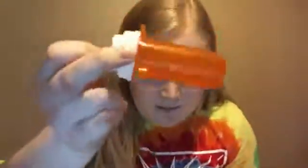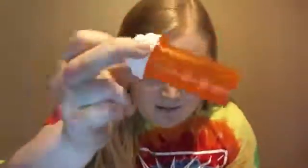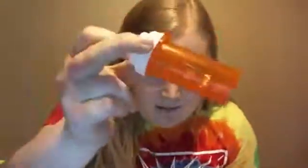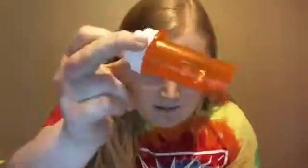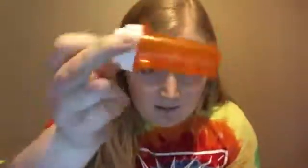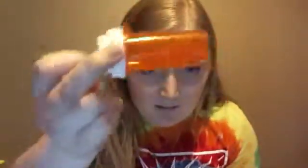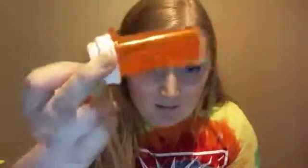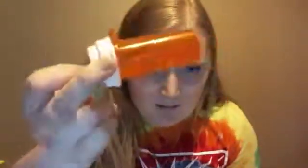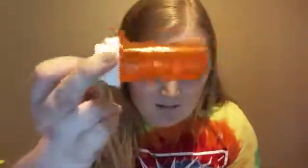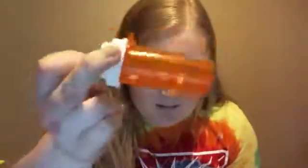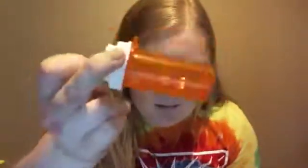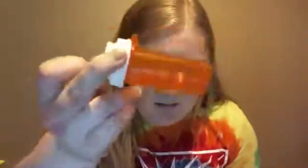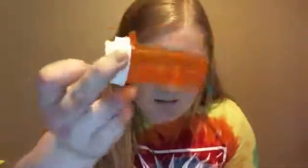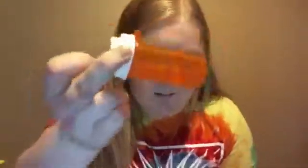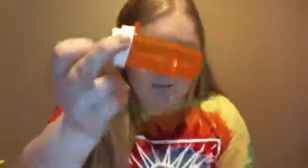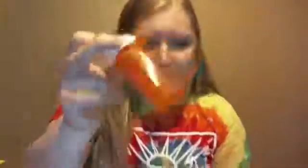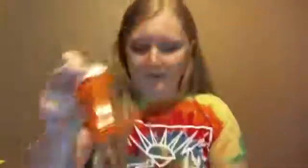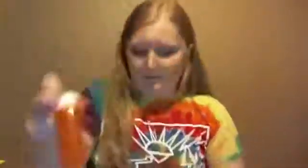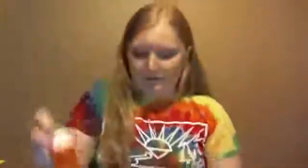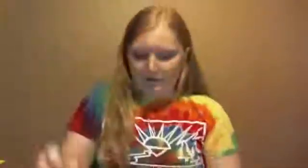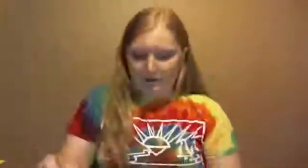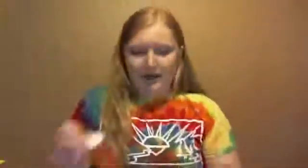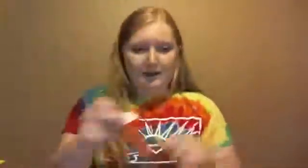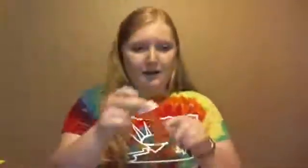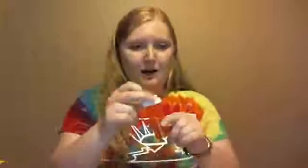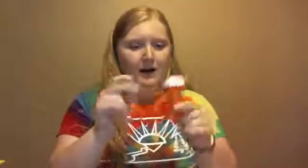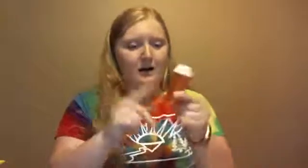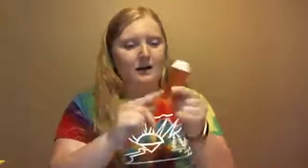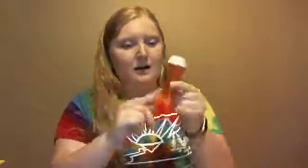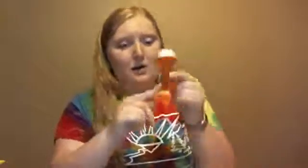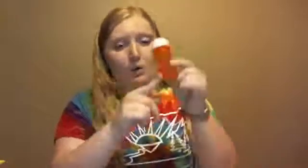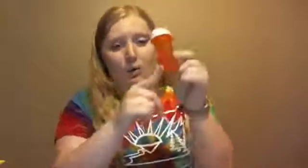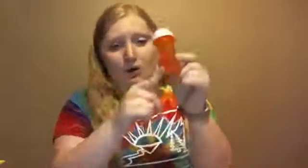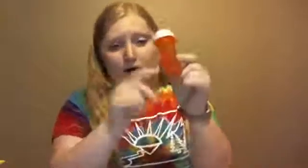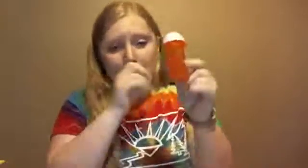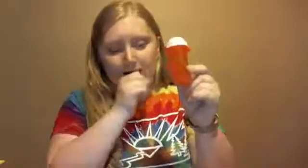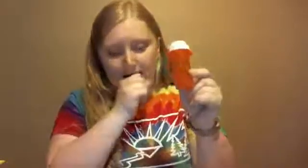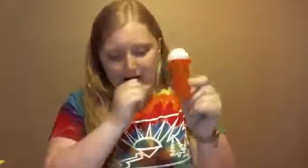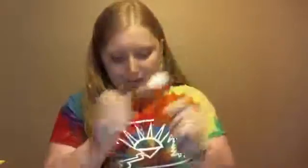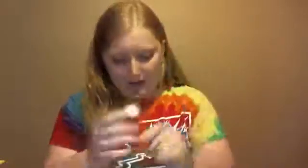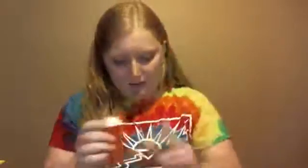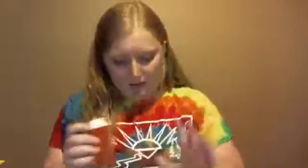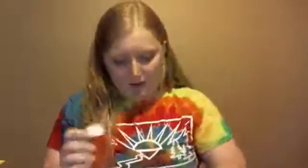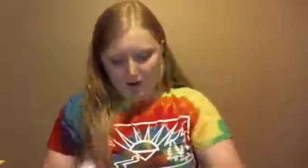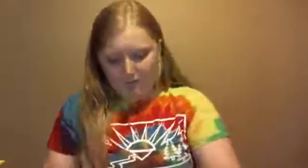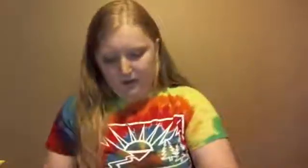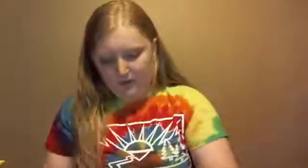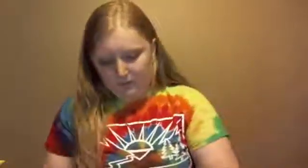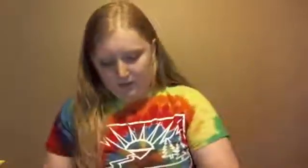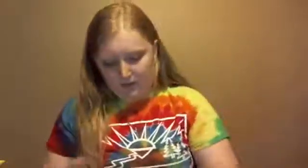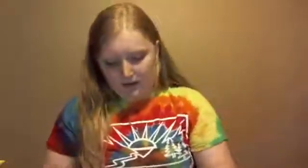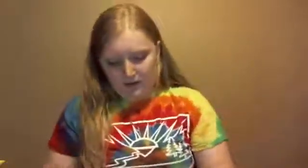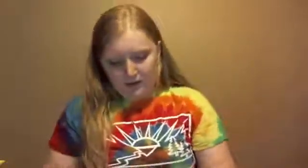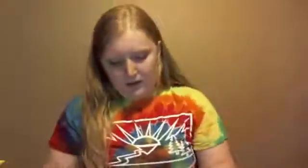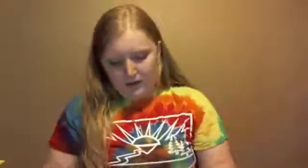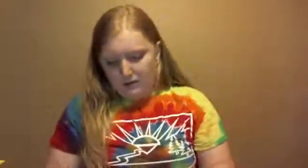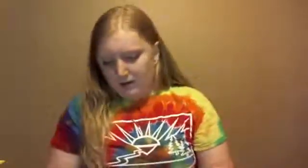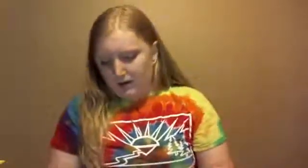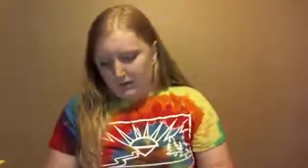bit. But, so that's our orange one. And I'm not going to put all of my clips in there. But if I was